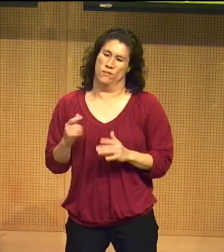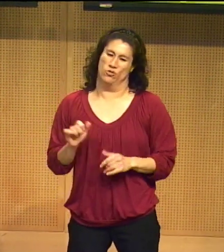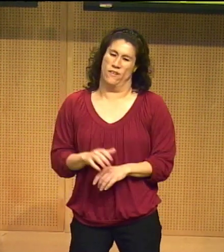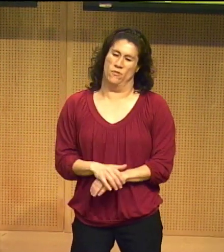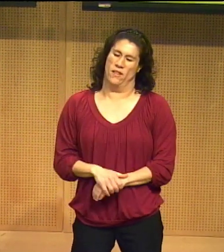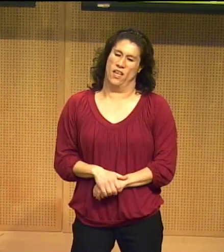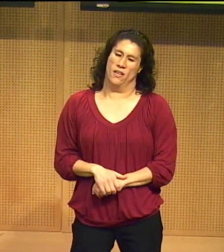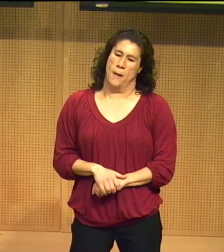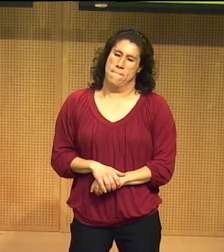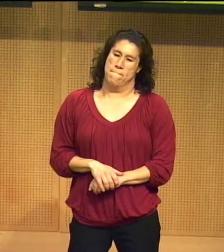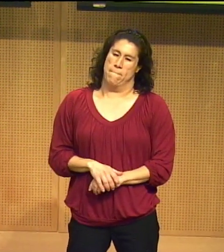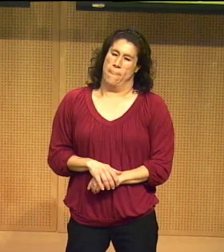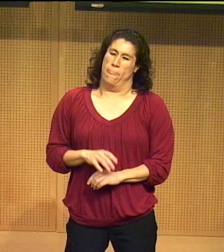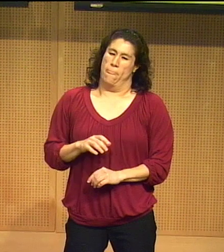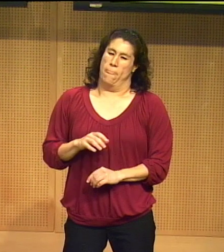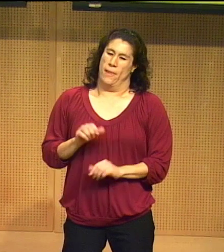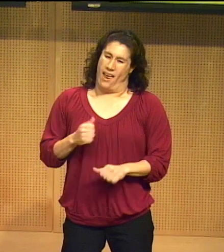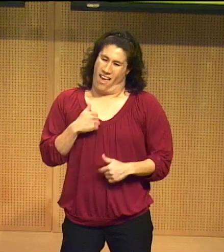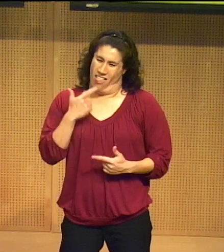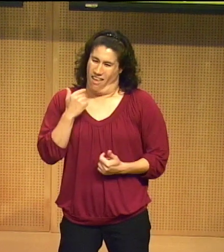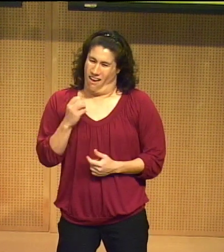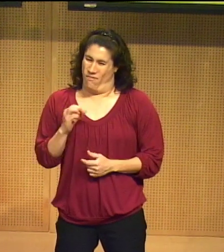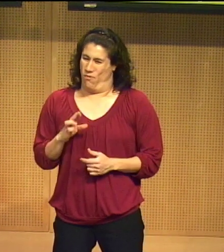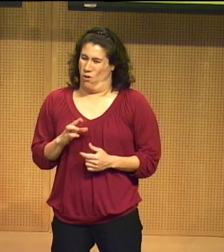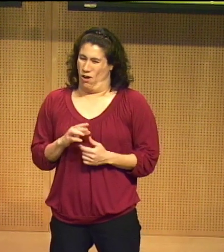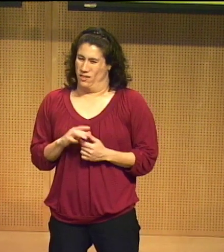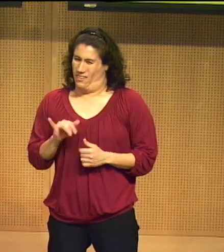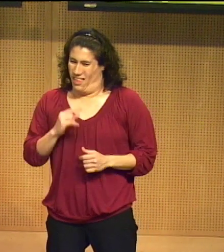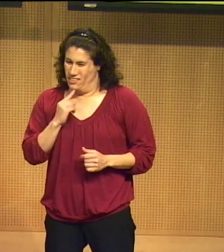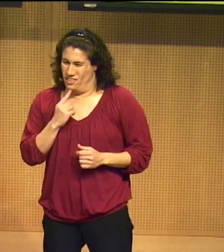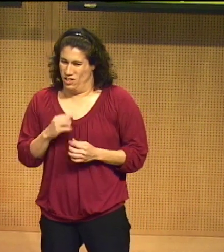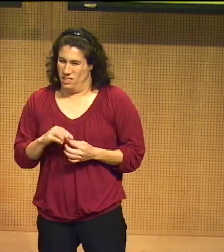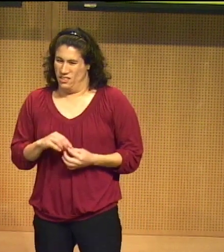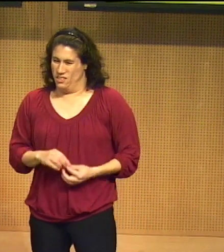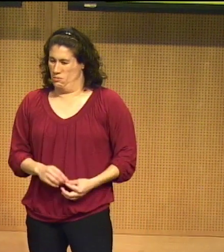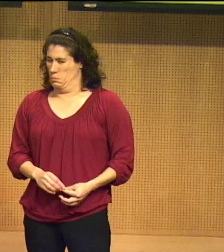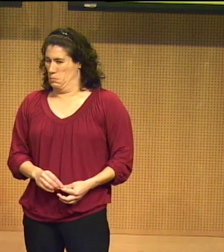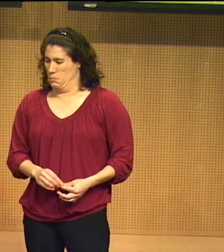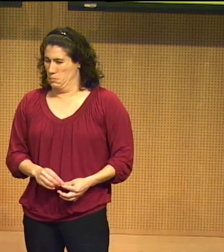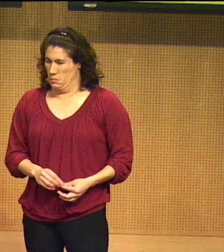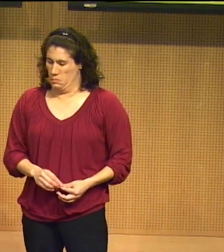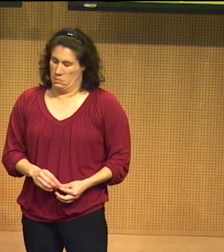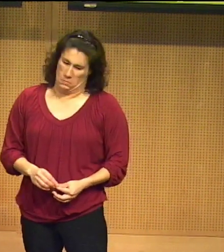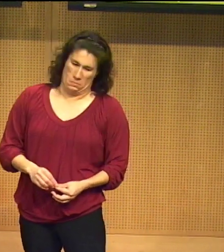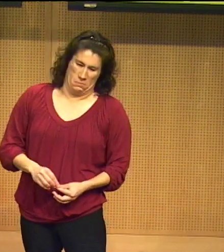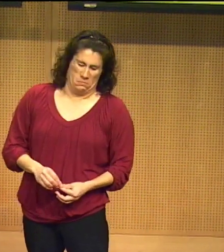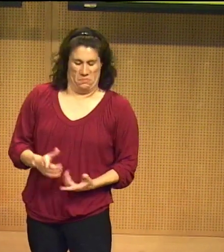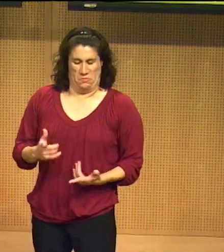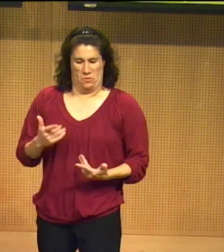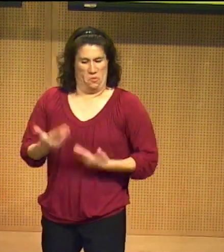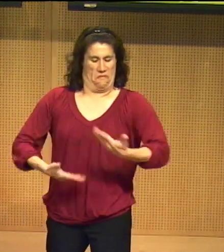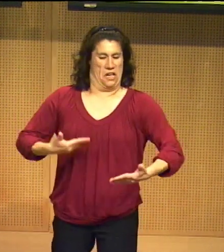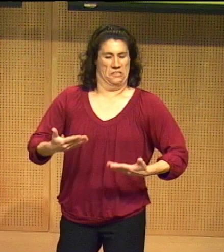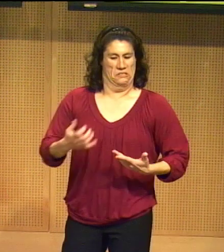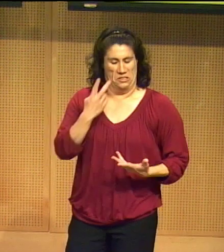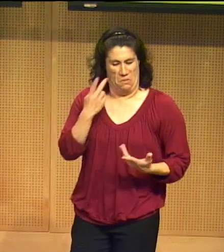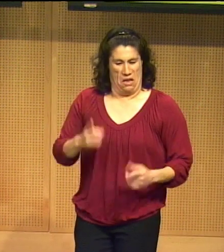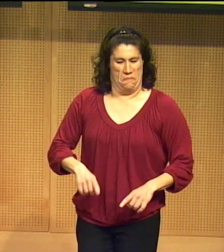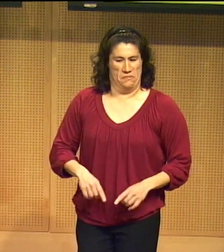people like, I'm not sure if I should laugh. Are you serious? Or let's just get by that and pretend that didn't